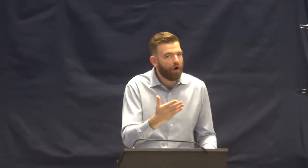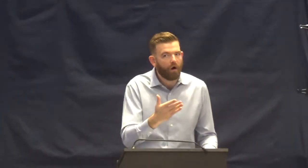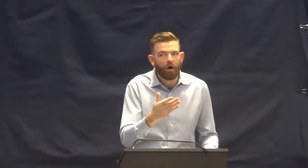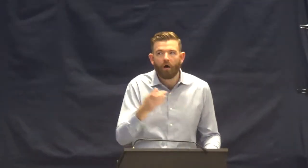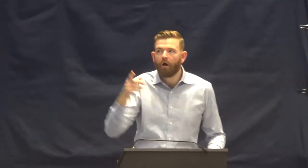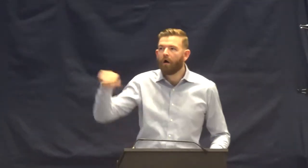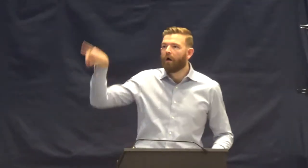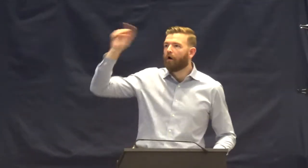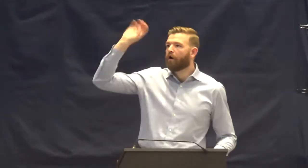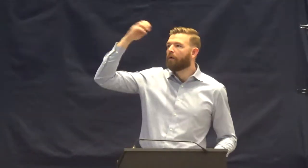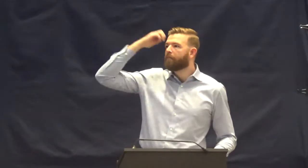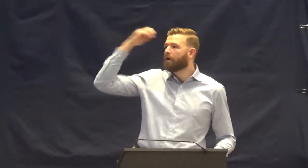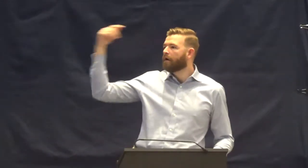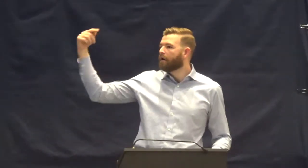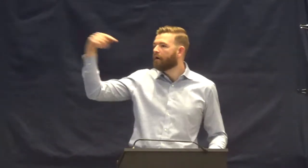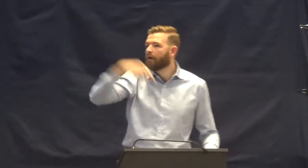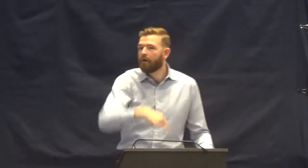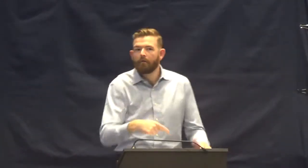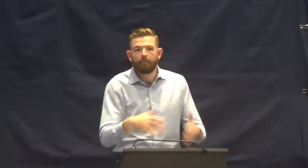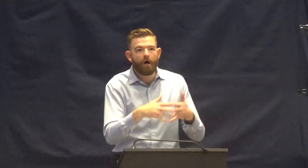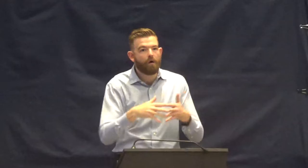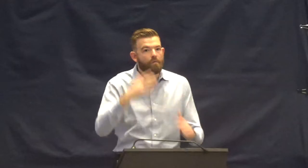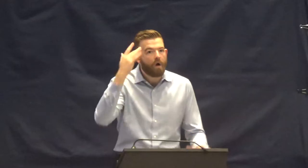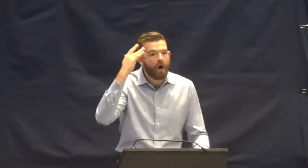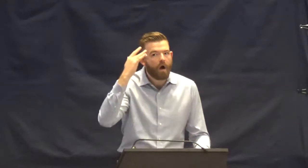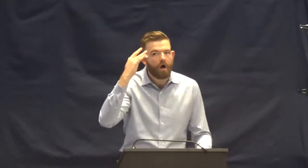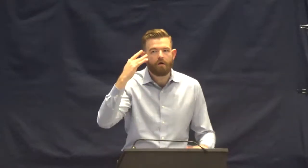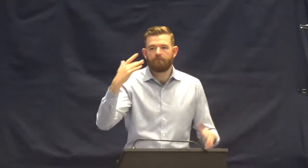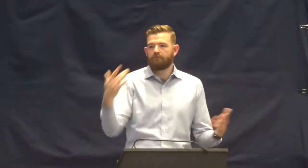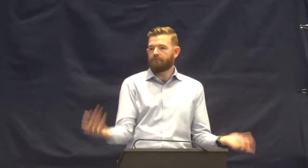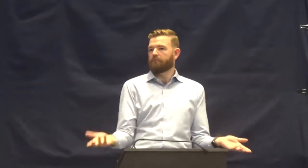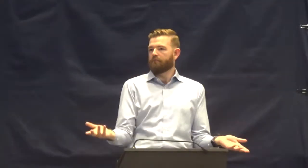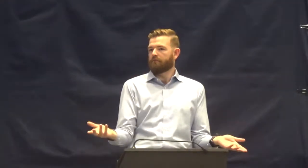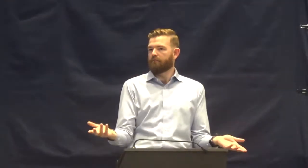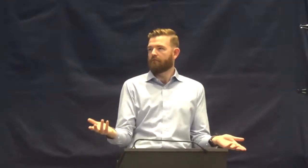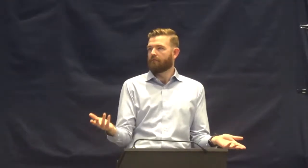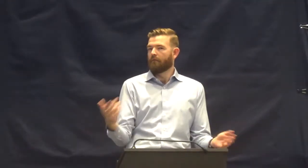story that we have swallowed without delving any deeper into.